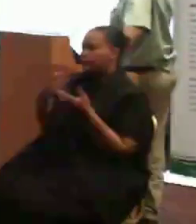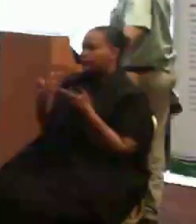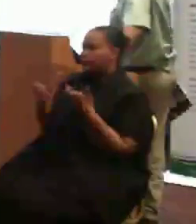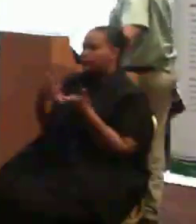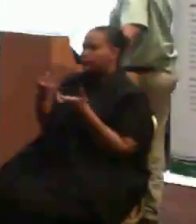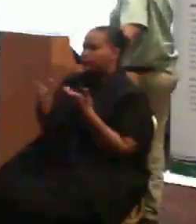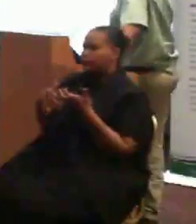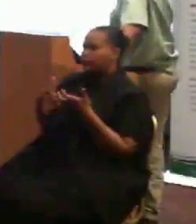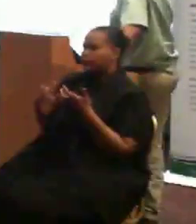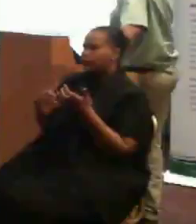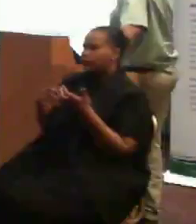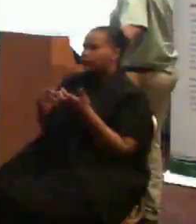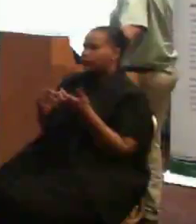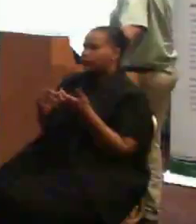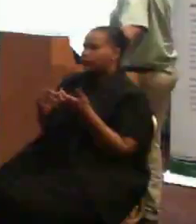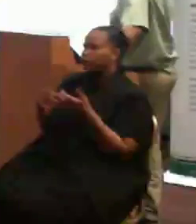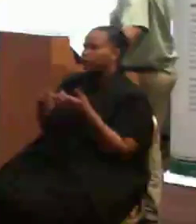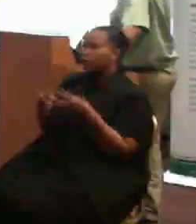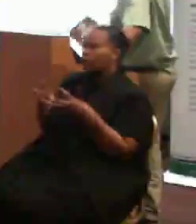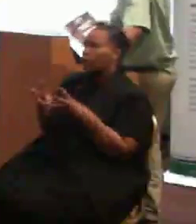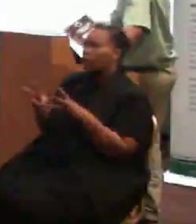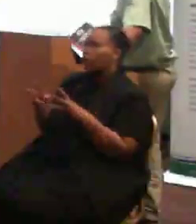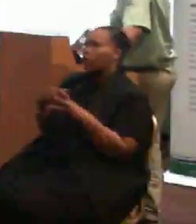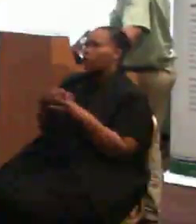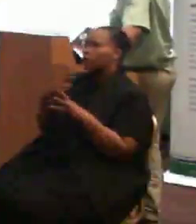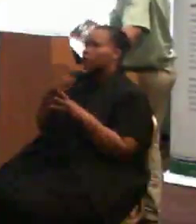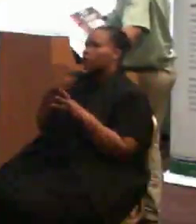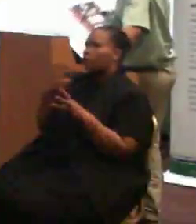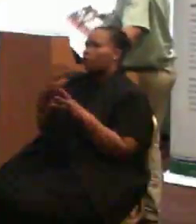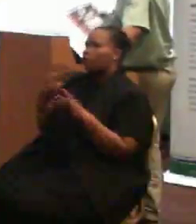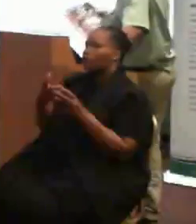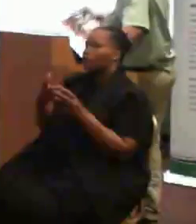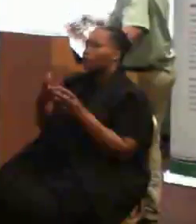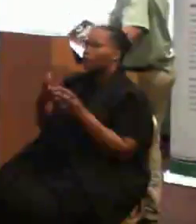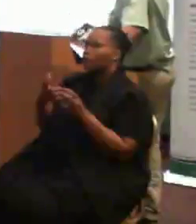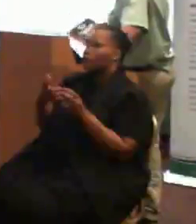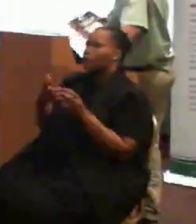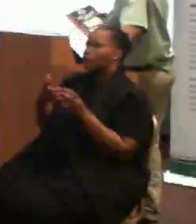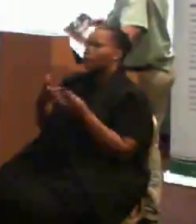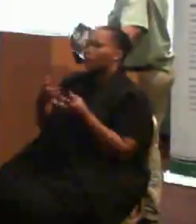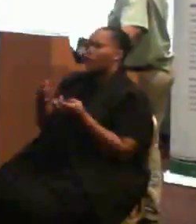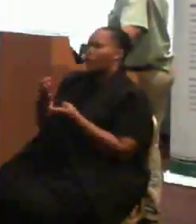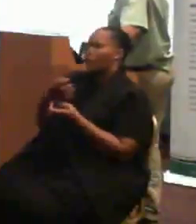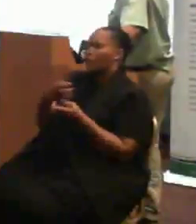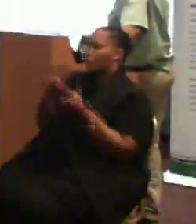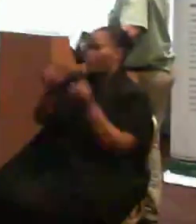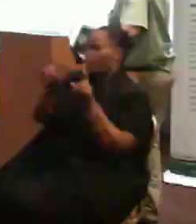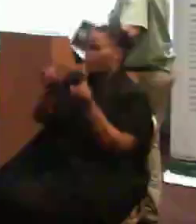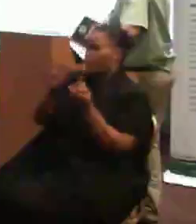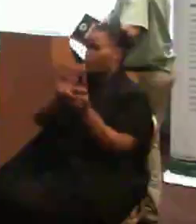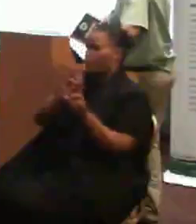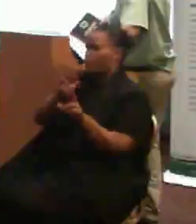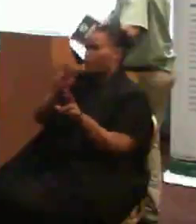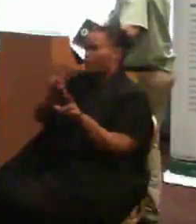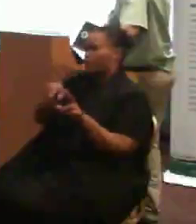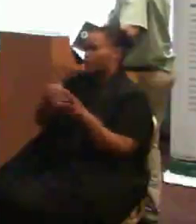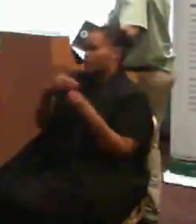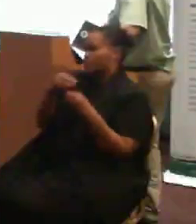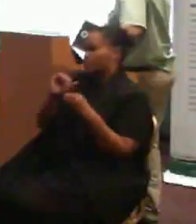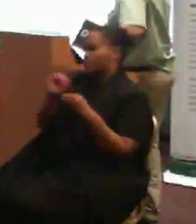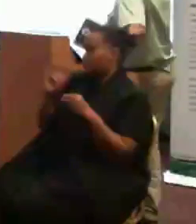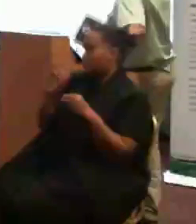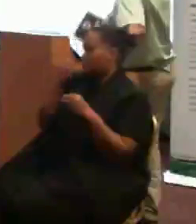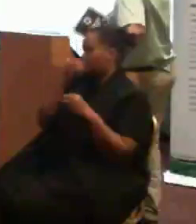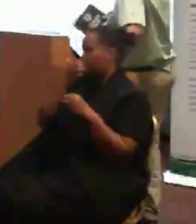what is the correct way to put it? You must honor the economic principles of your business. And it seems to me